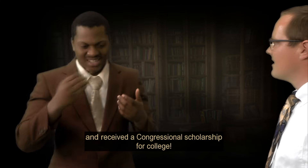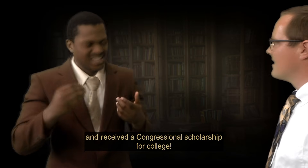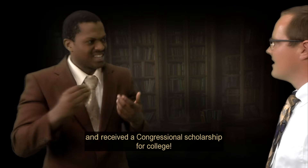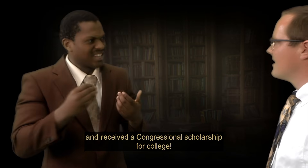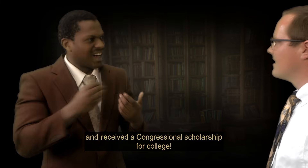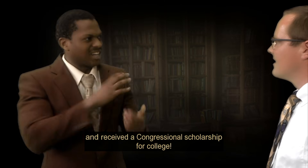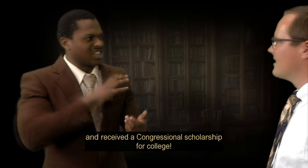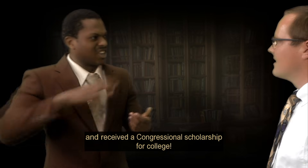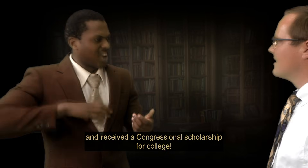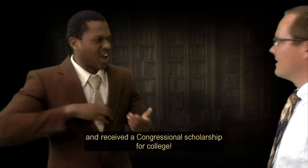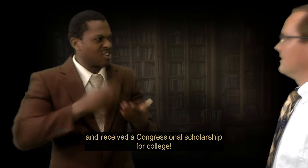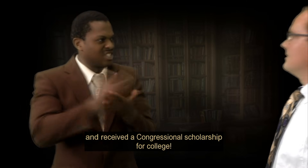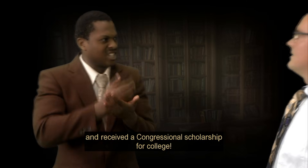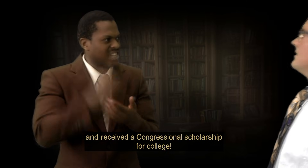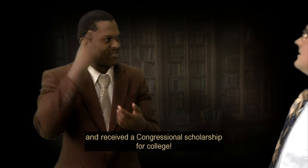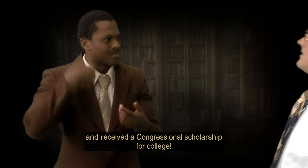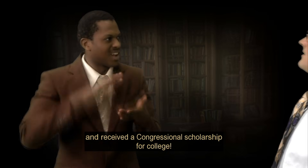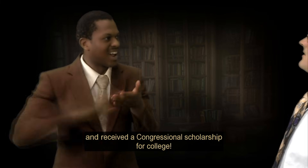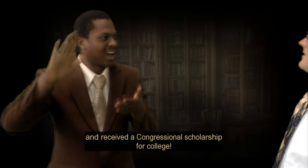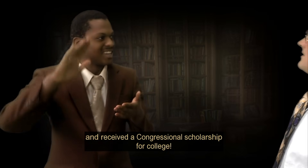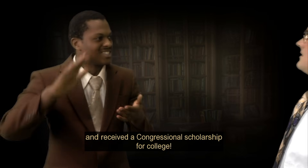and received a congressional scholarship for college.